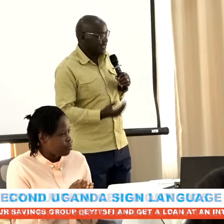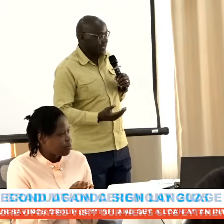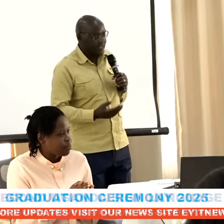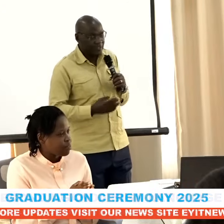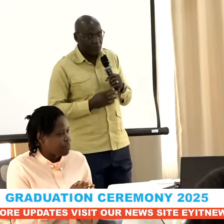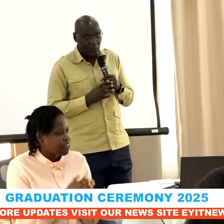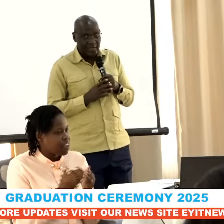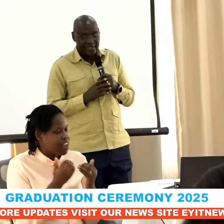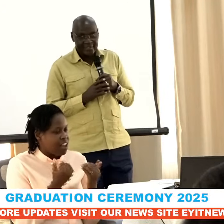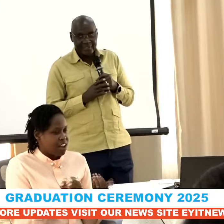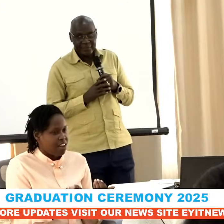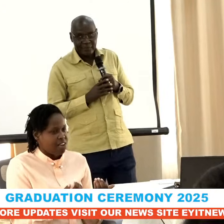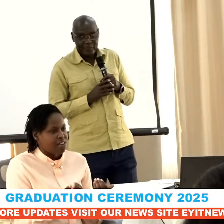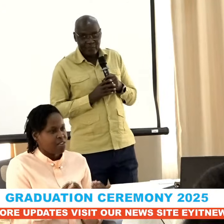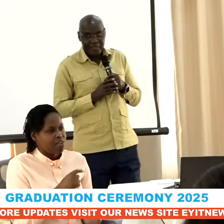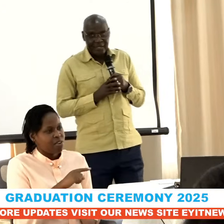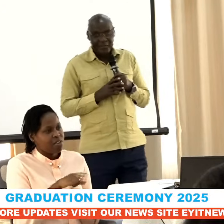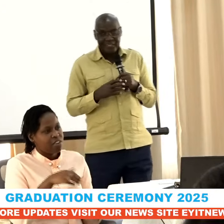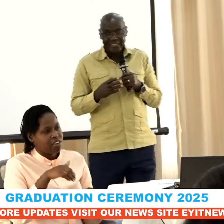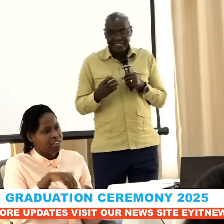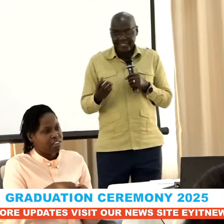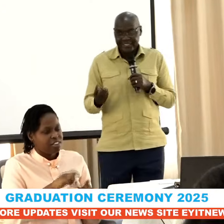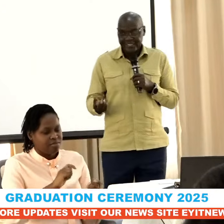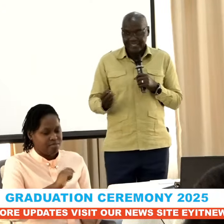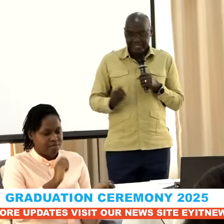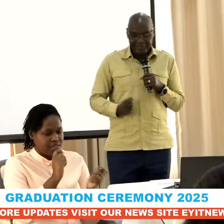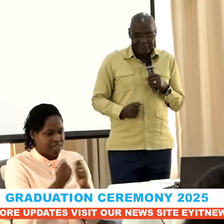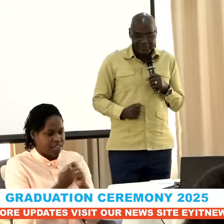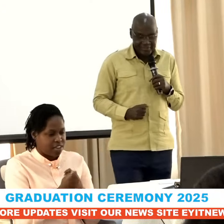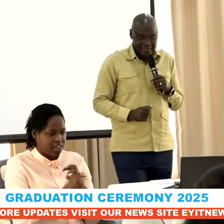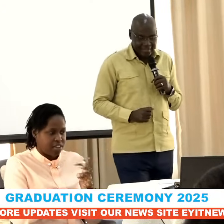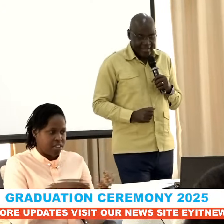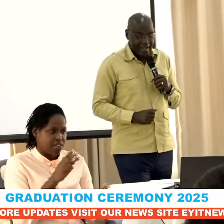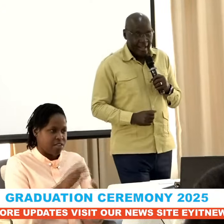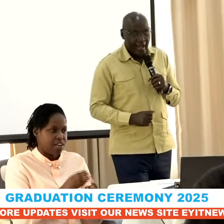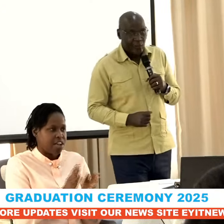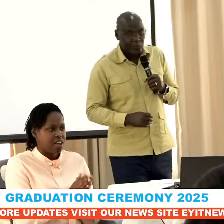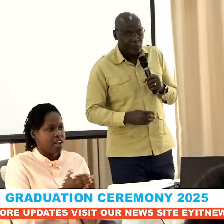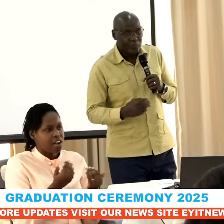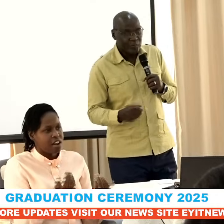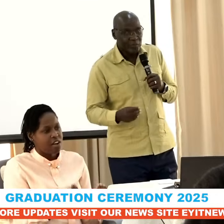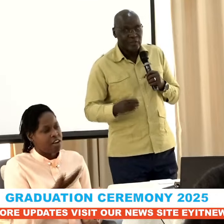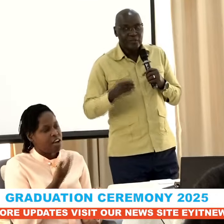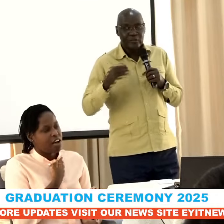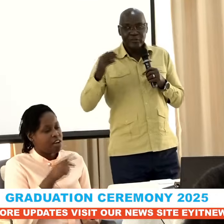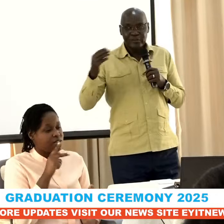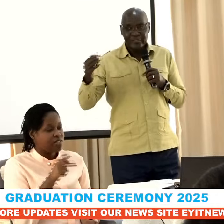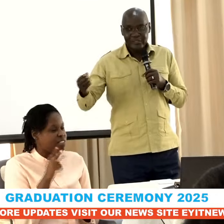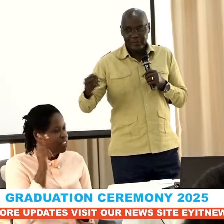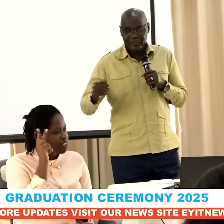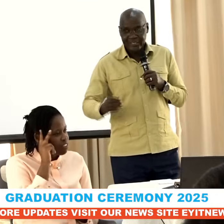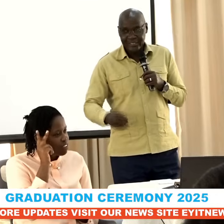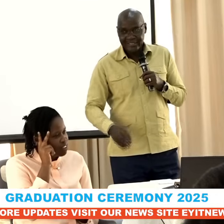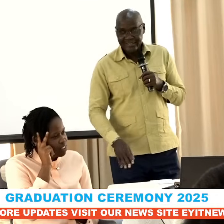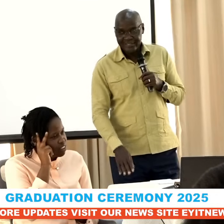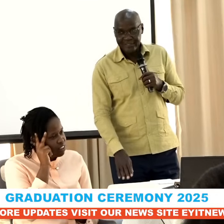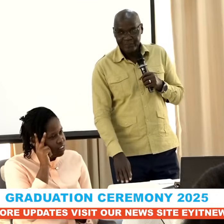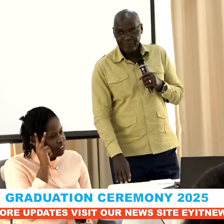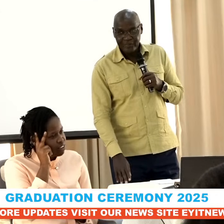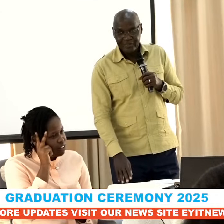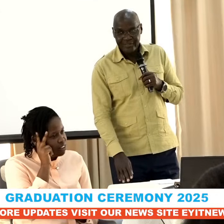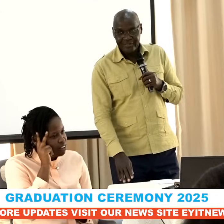a changing world, and you are getting these skills, would you be going to those